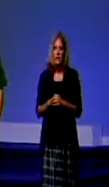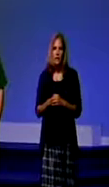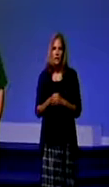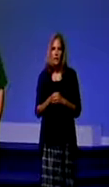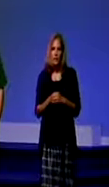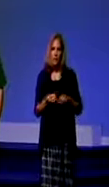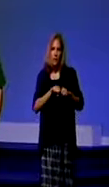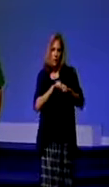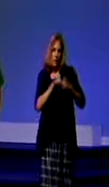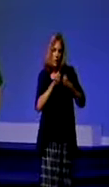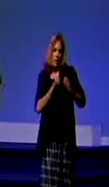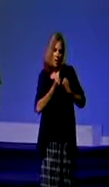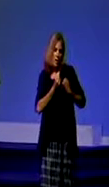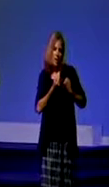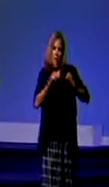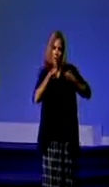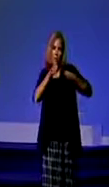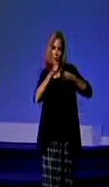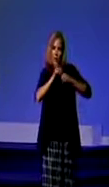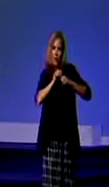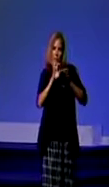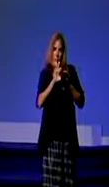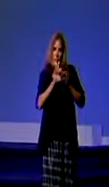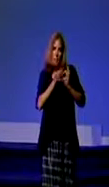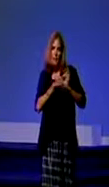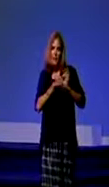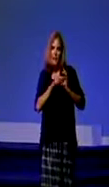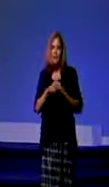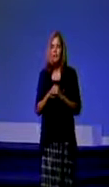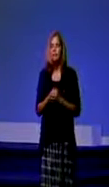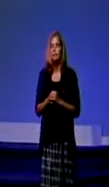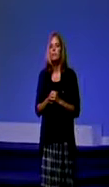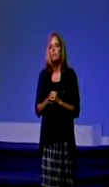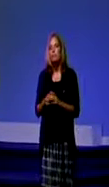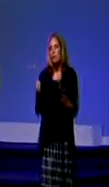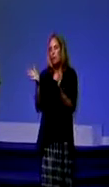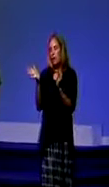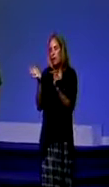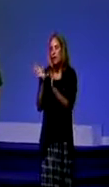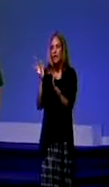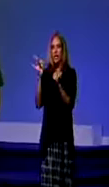repaid. Broken hearts can be remade.